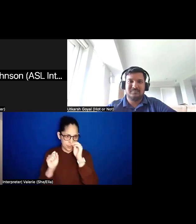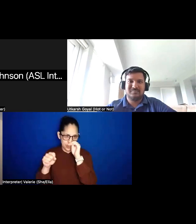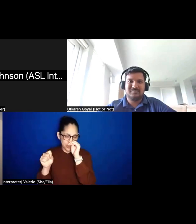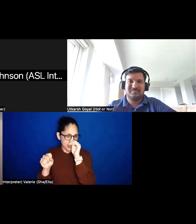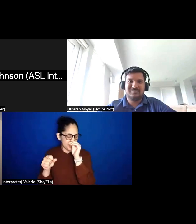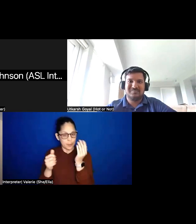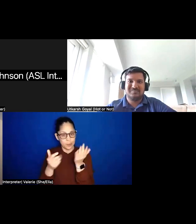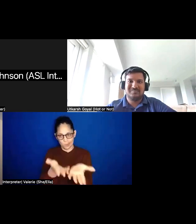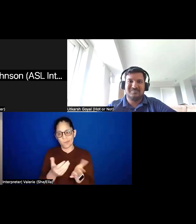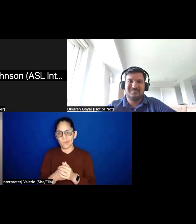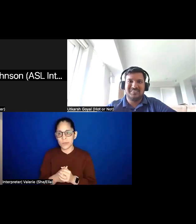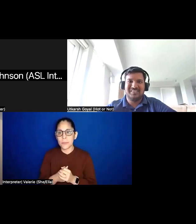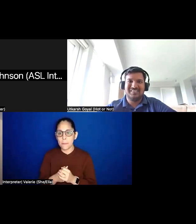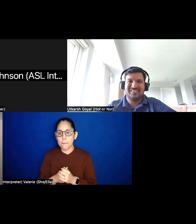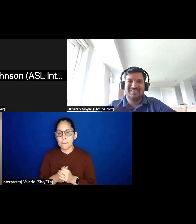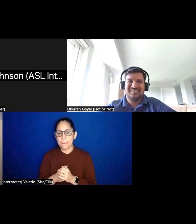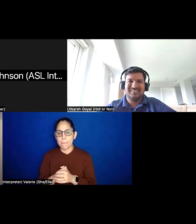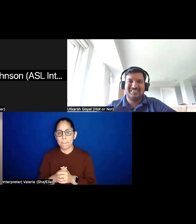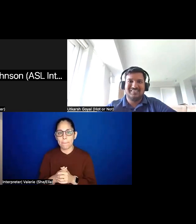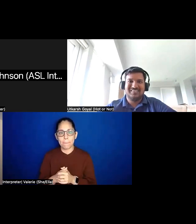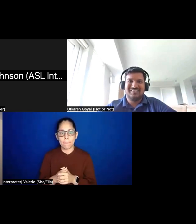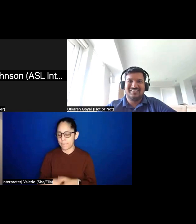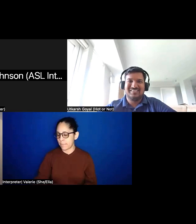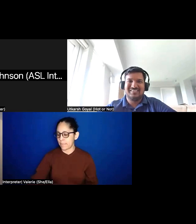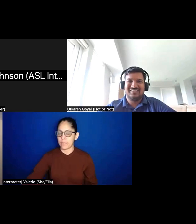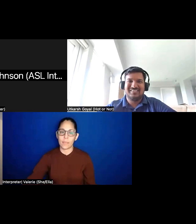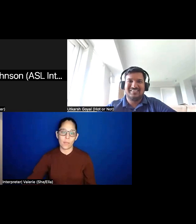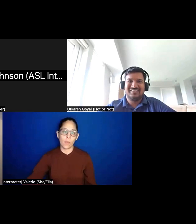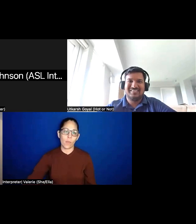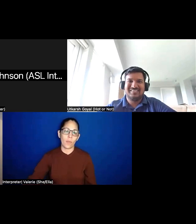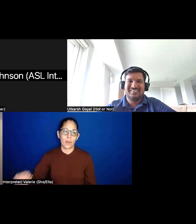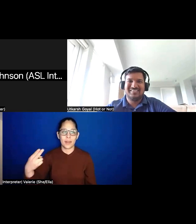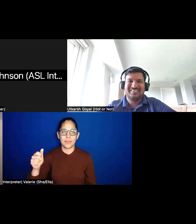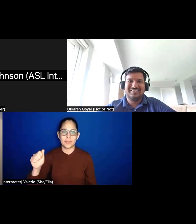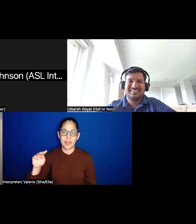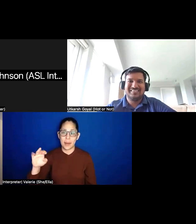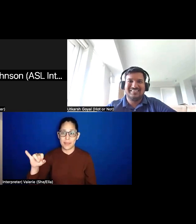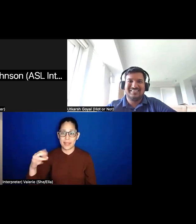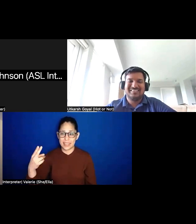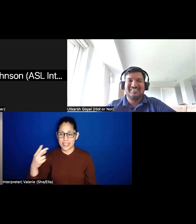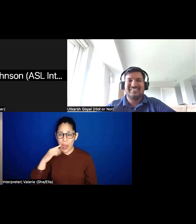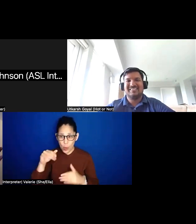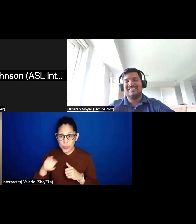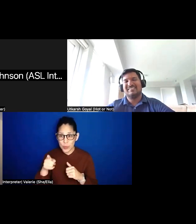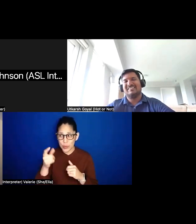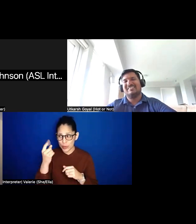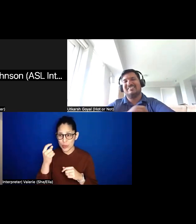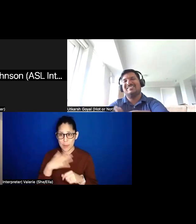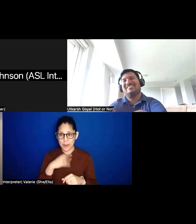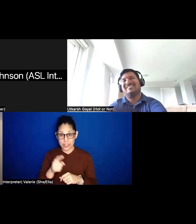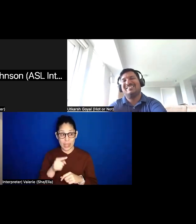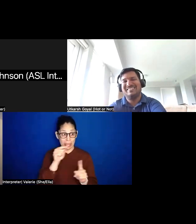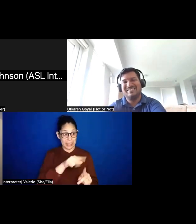I'll leave it there. Hamish, I hope you understood my question. I think I'm trying to, is this universe better than this